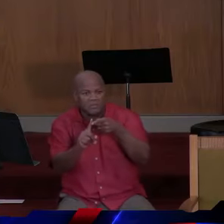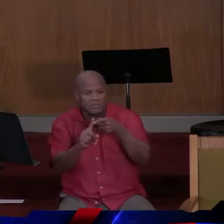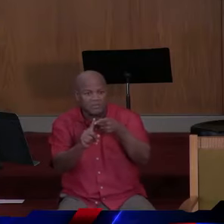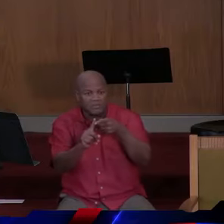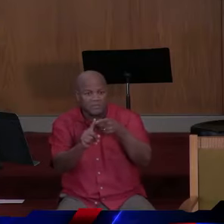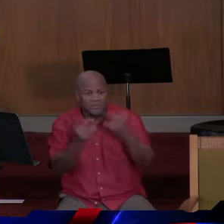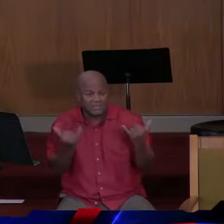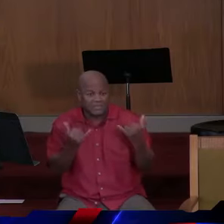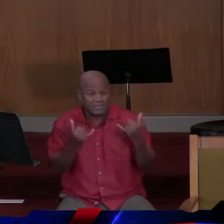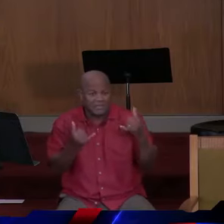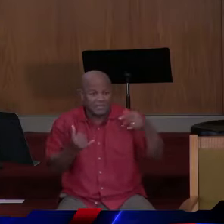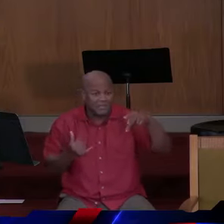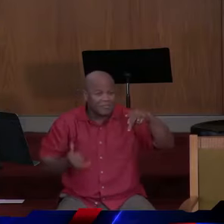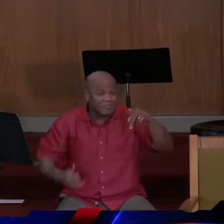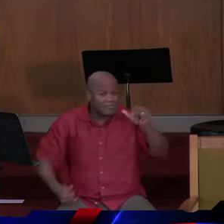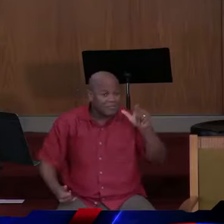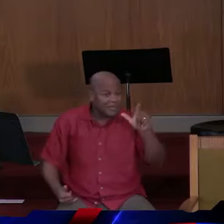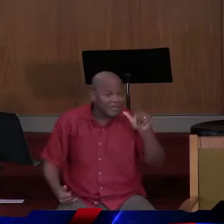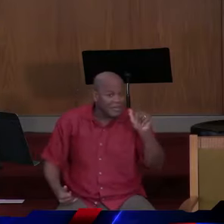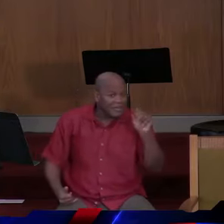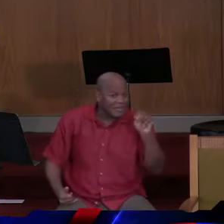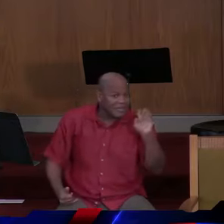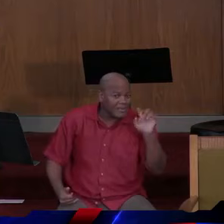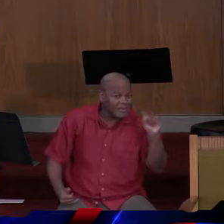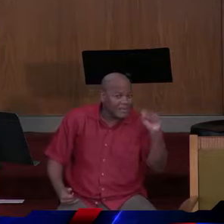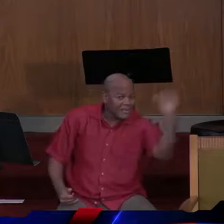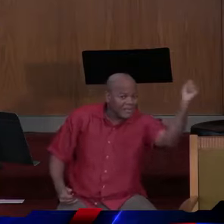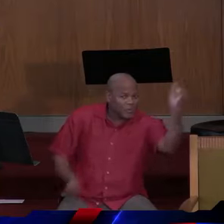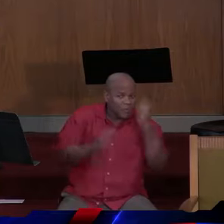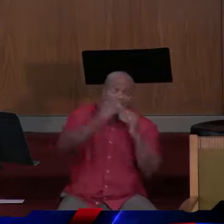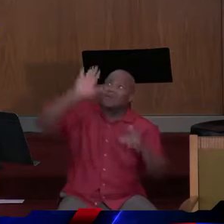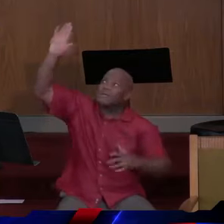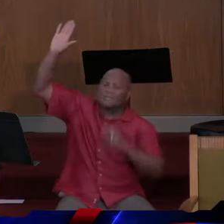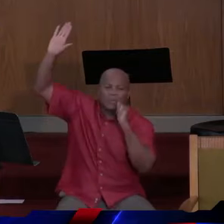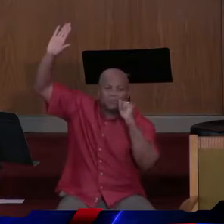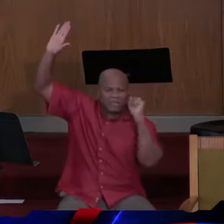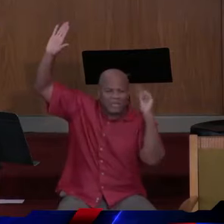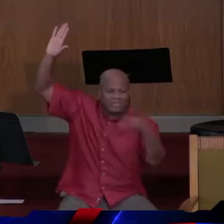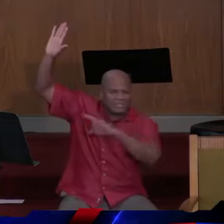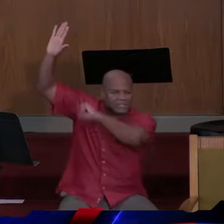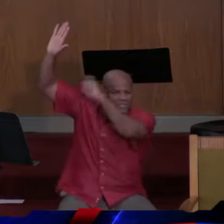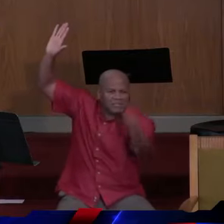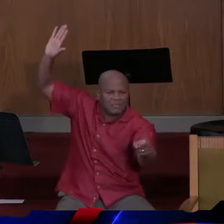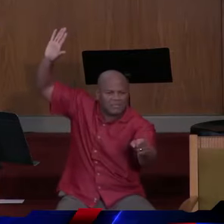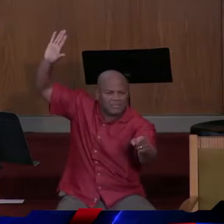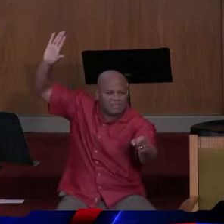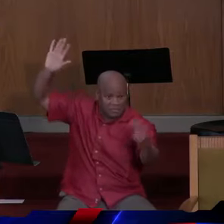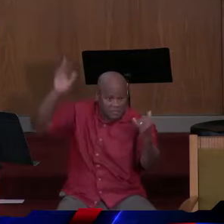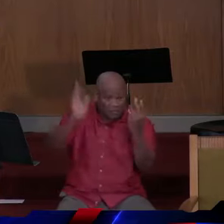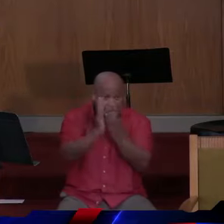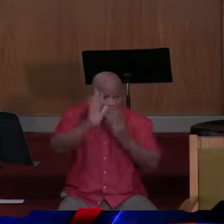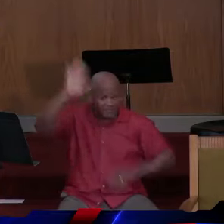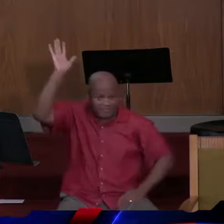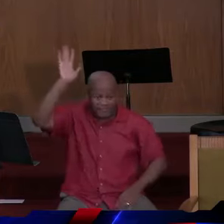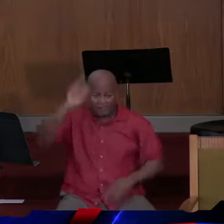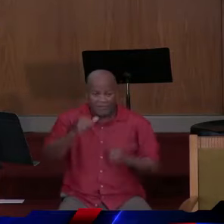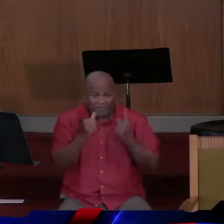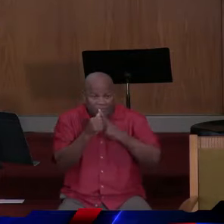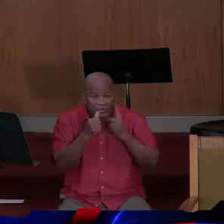planet without the blessing of God on your life. Can I get a witness? Now let's look at it. First, we